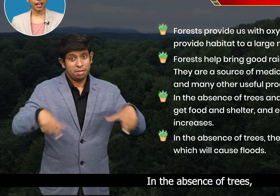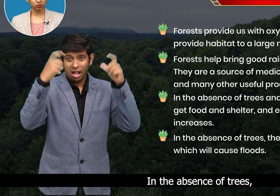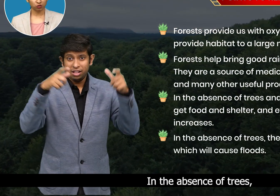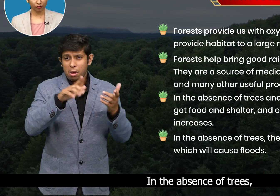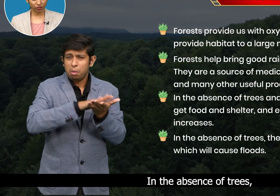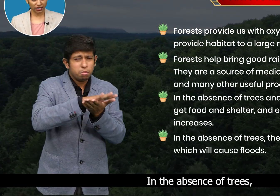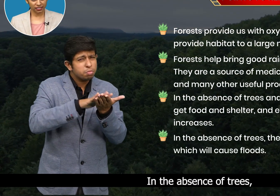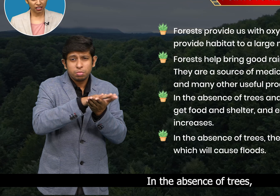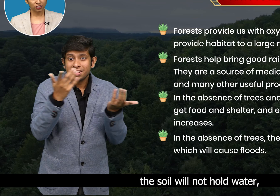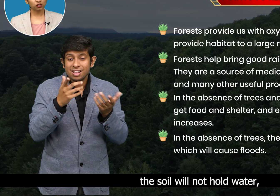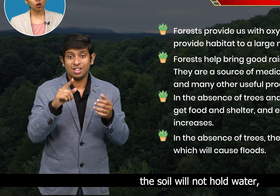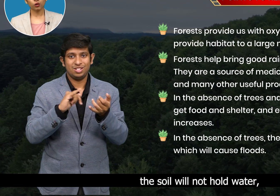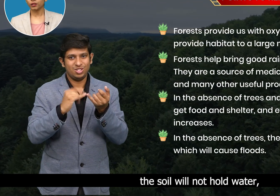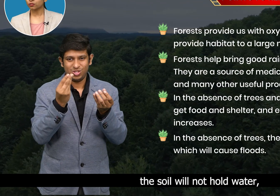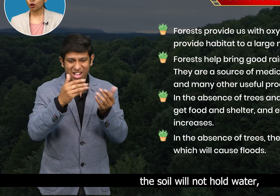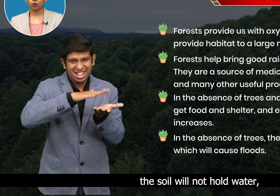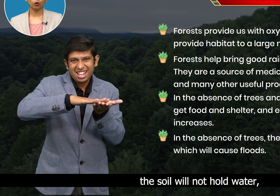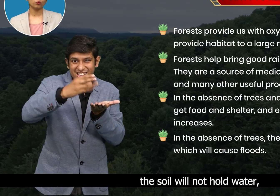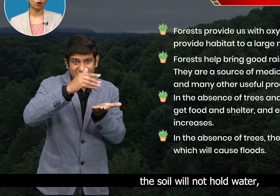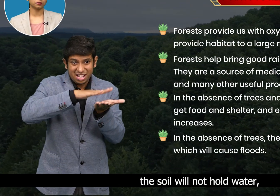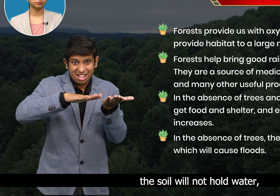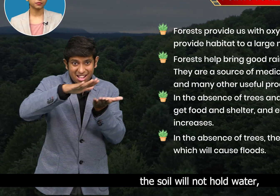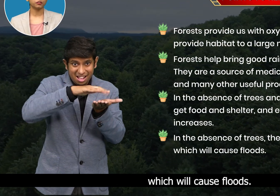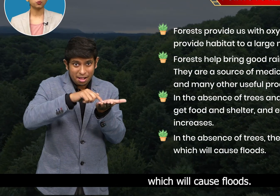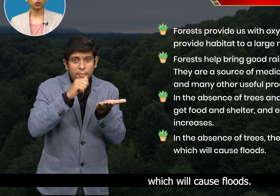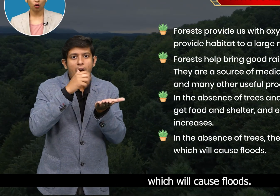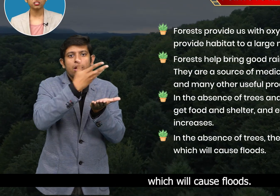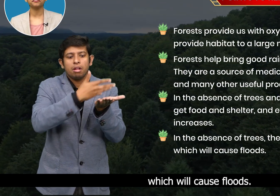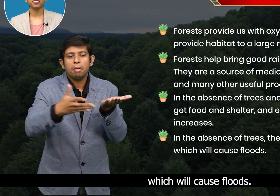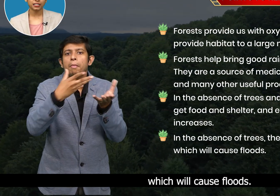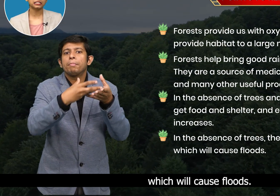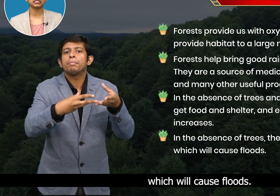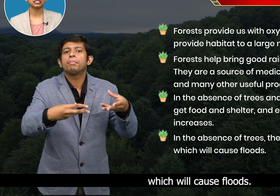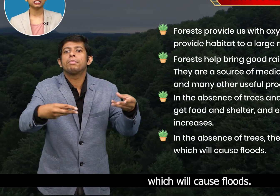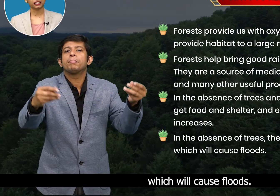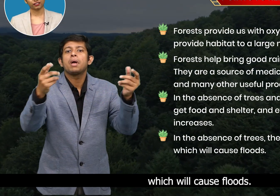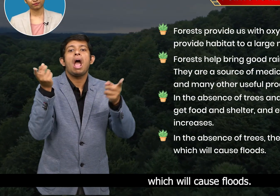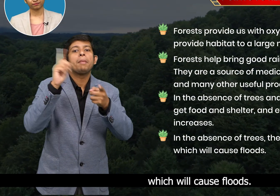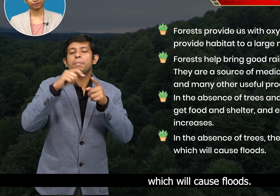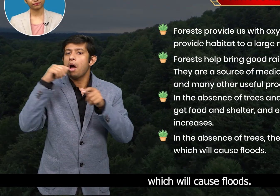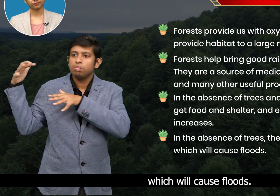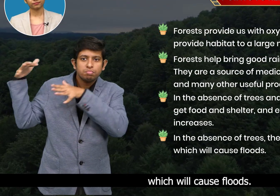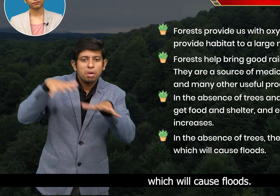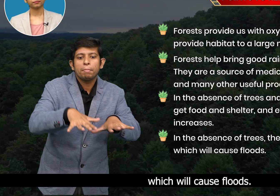In the absence of trees, the soil will not hold water, which will cause floods.